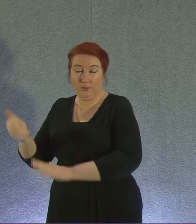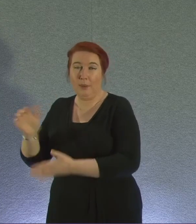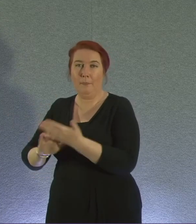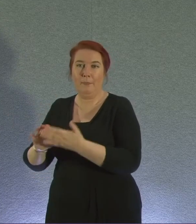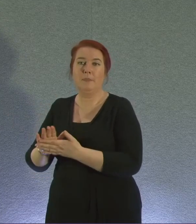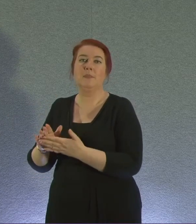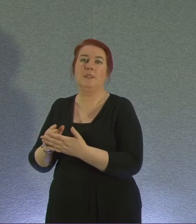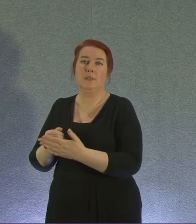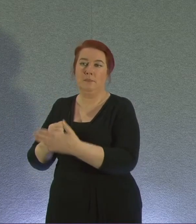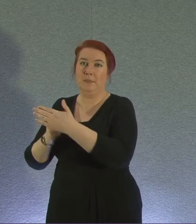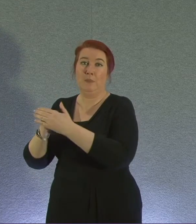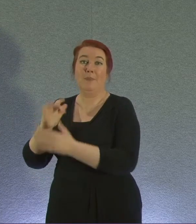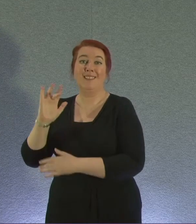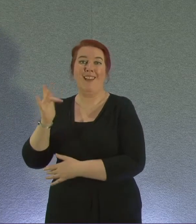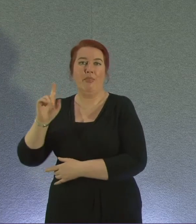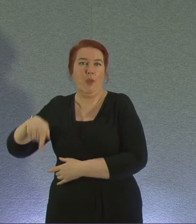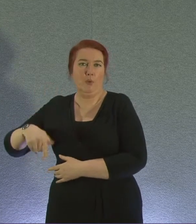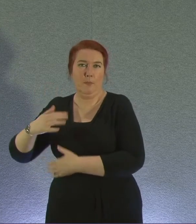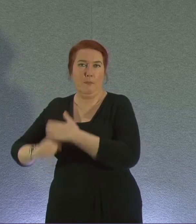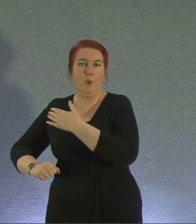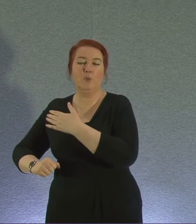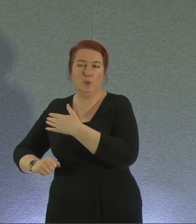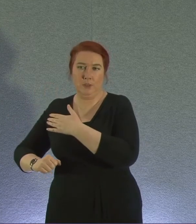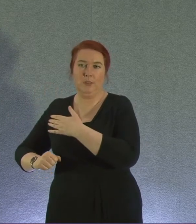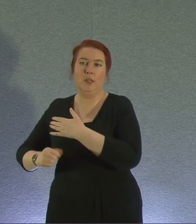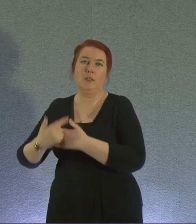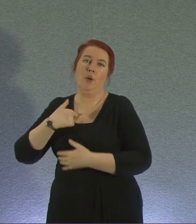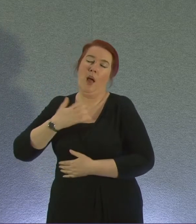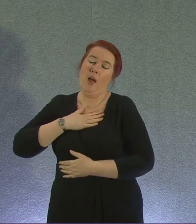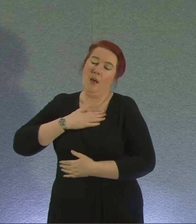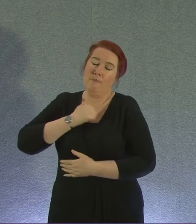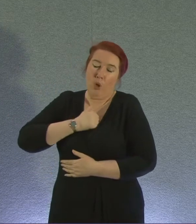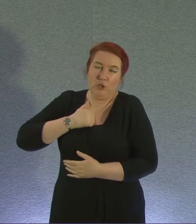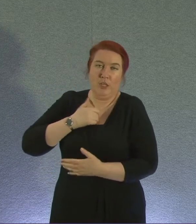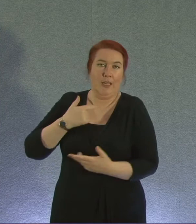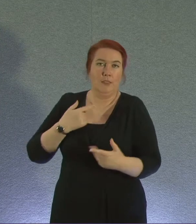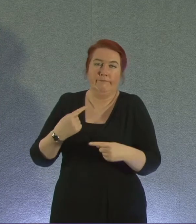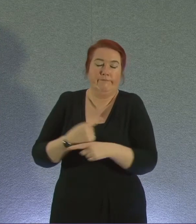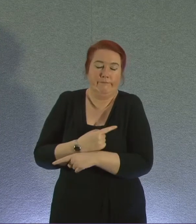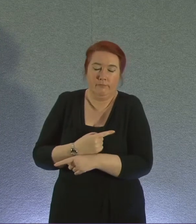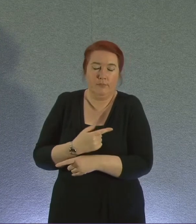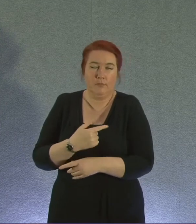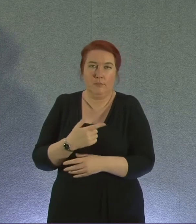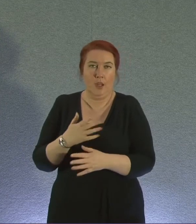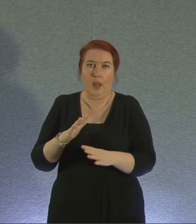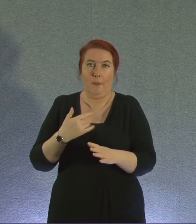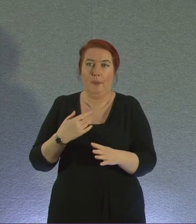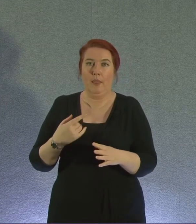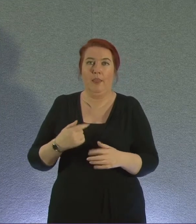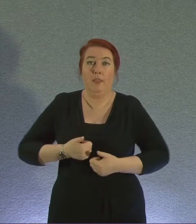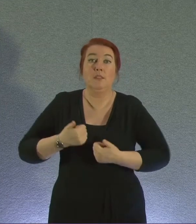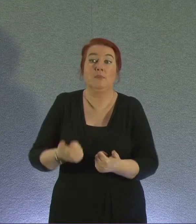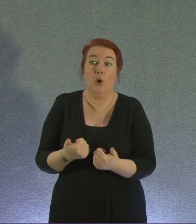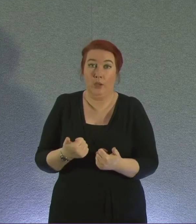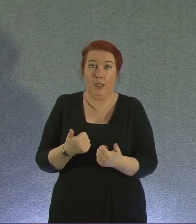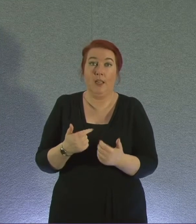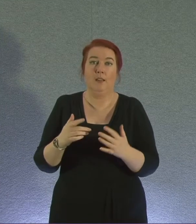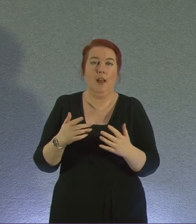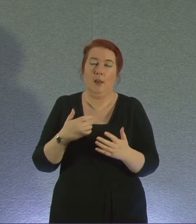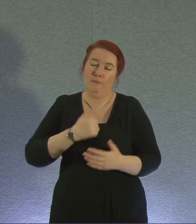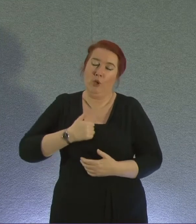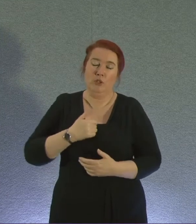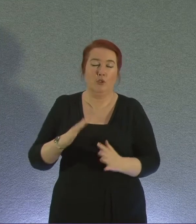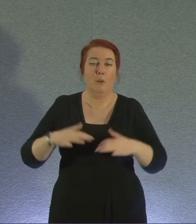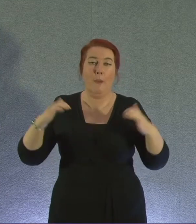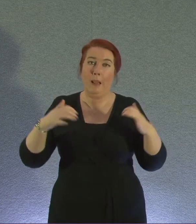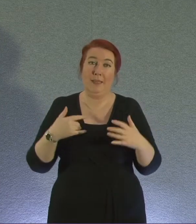to set the record straight on that front, and I apologise to Parliament. It's been a day where things have